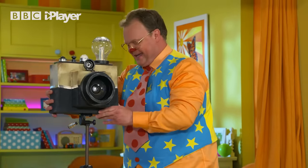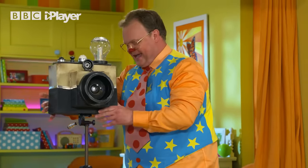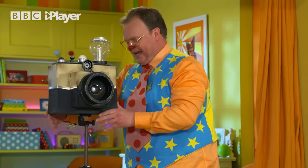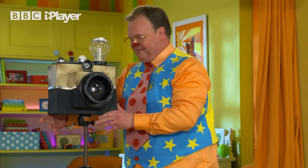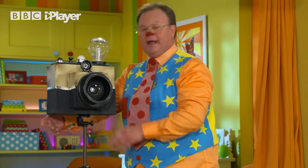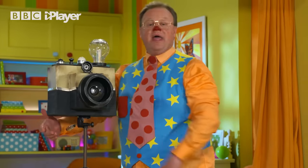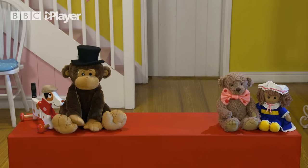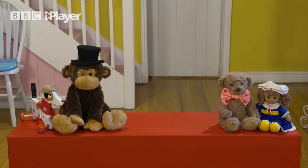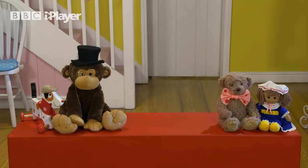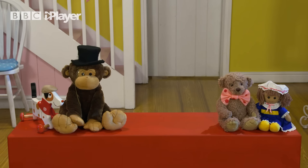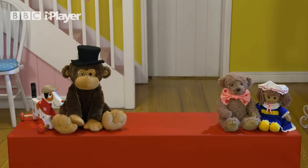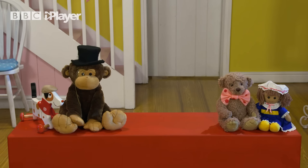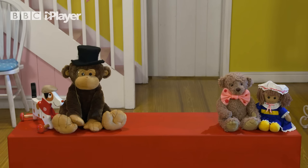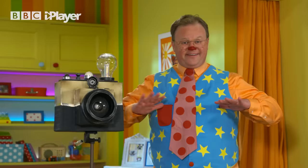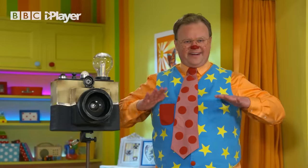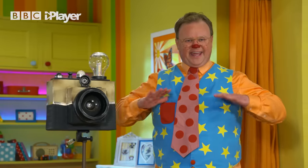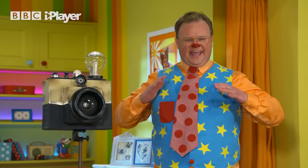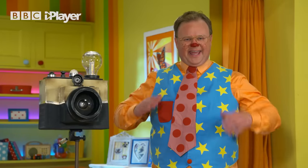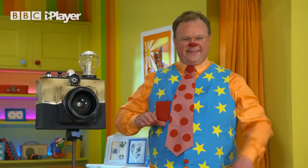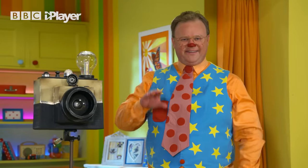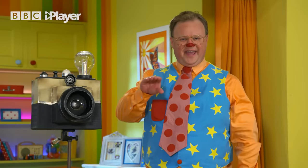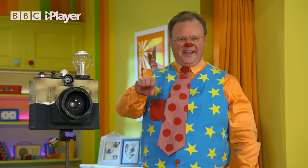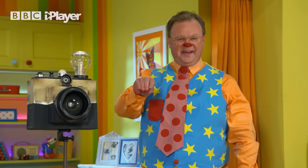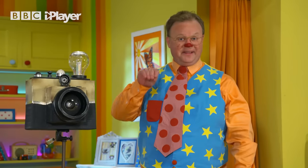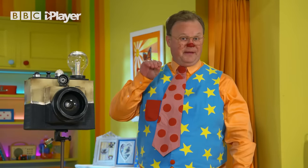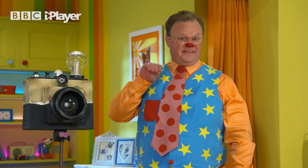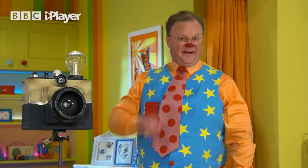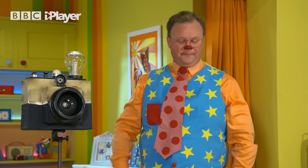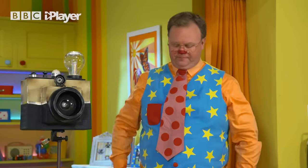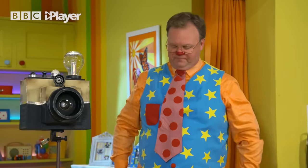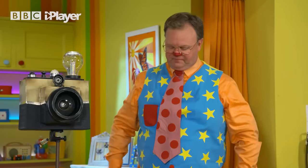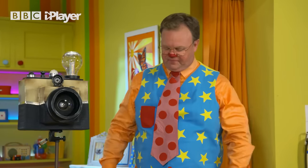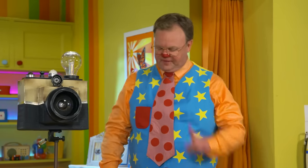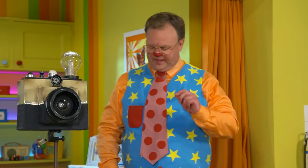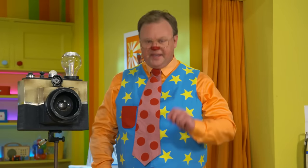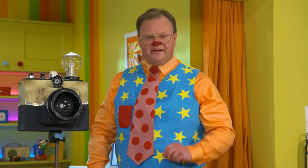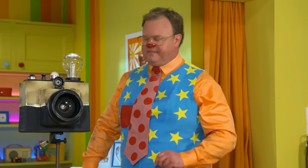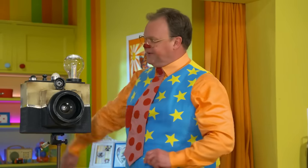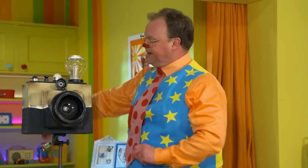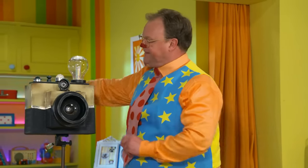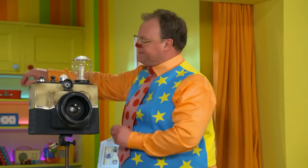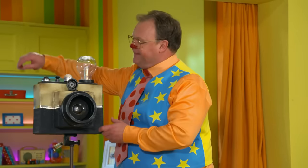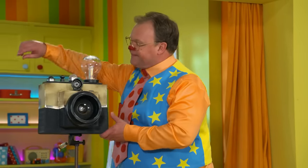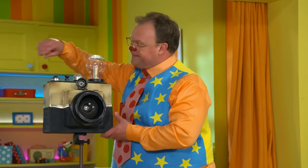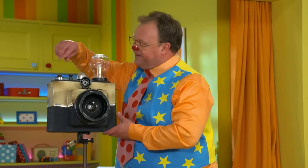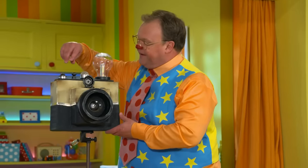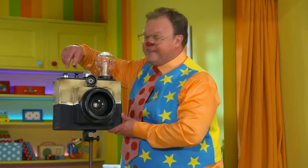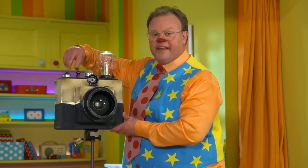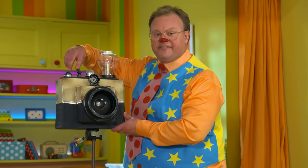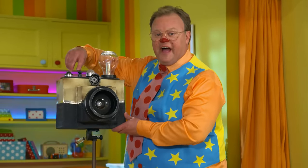Lovely. We are now ready to take the picture. few adjustments on the self-timer.